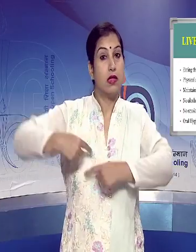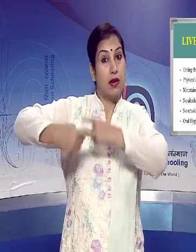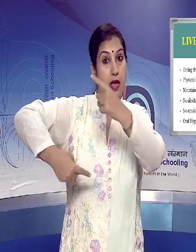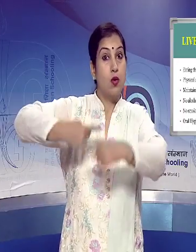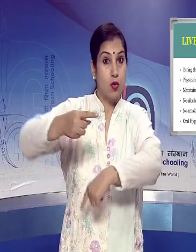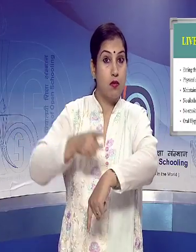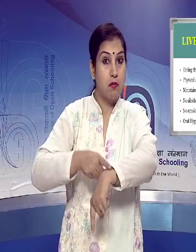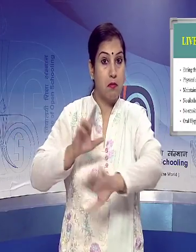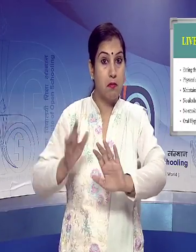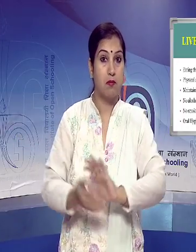basis.